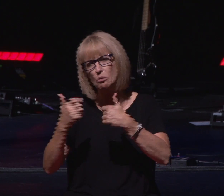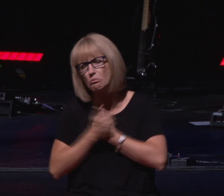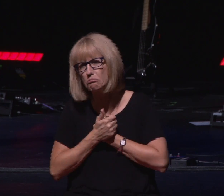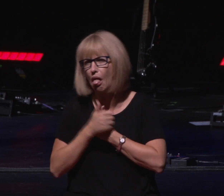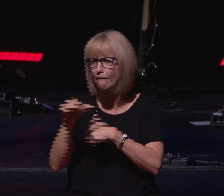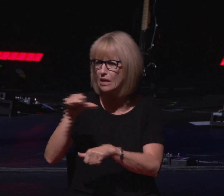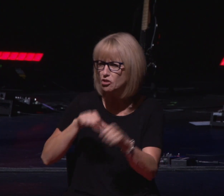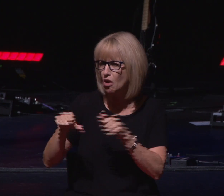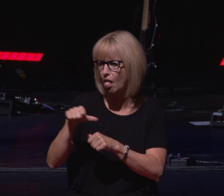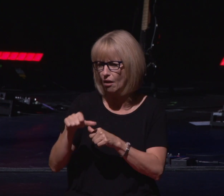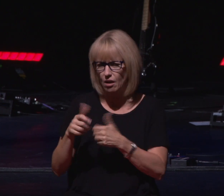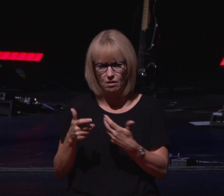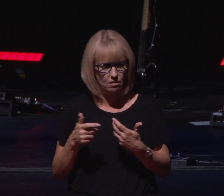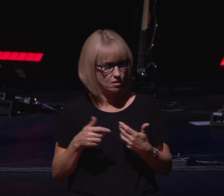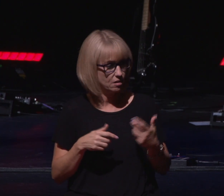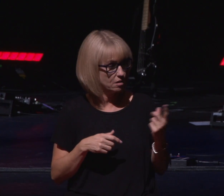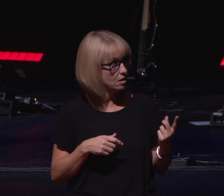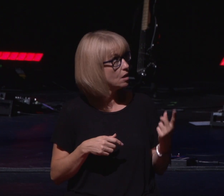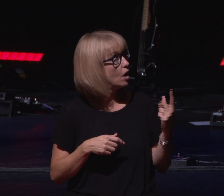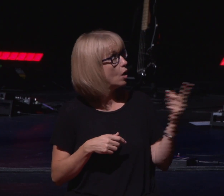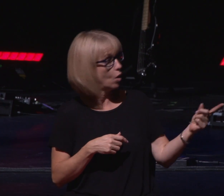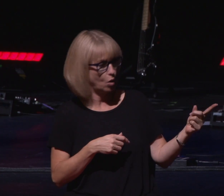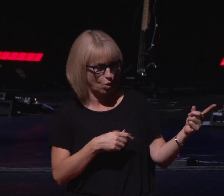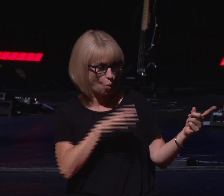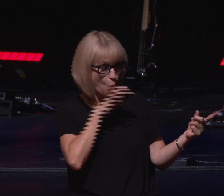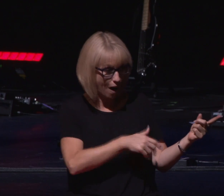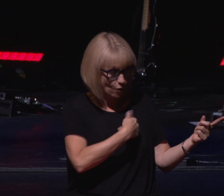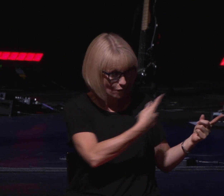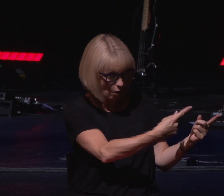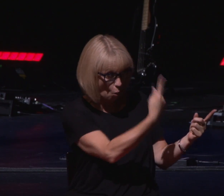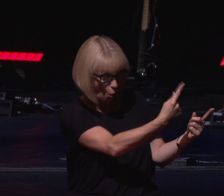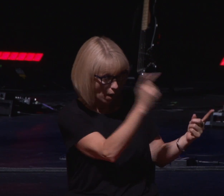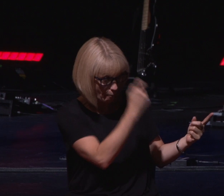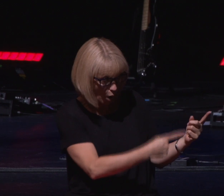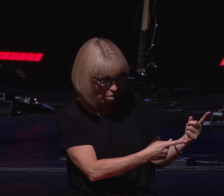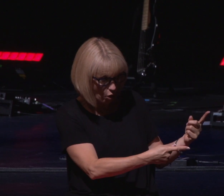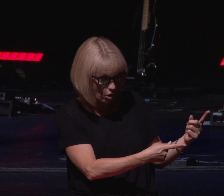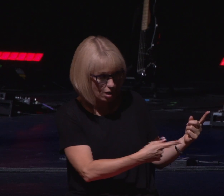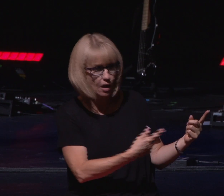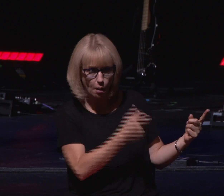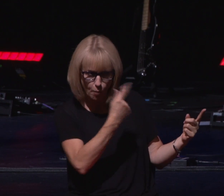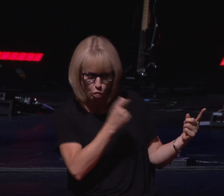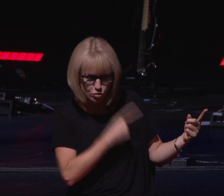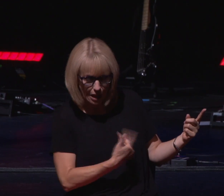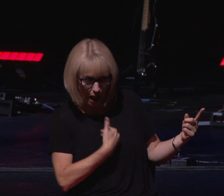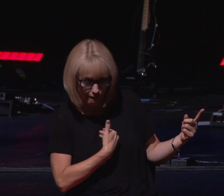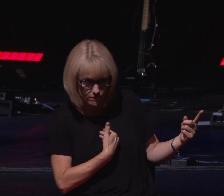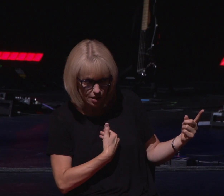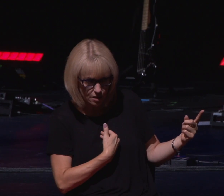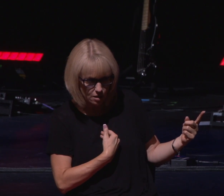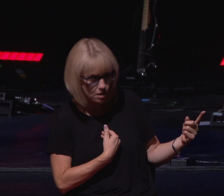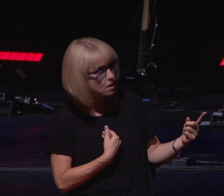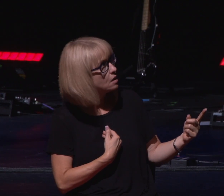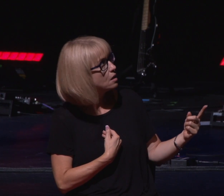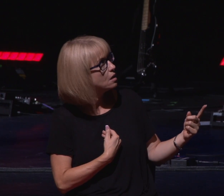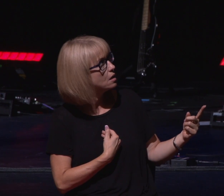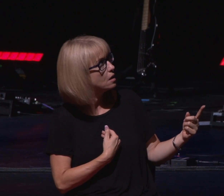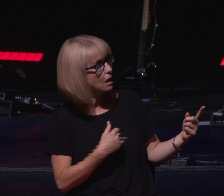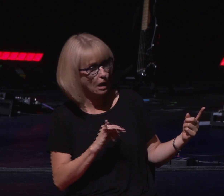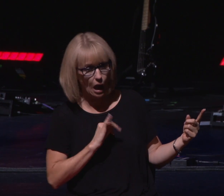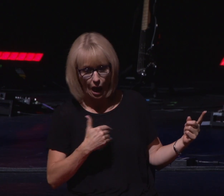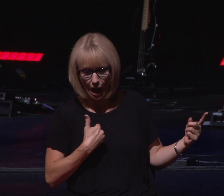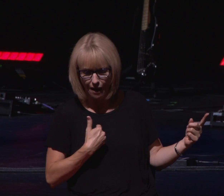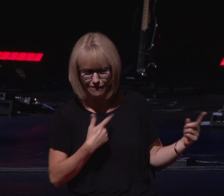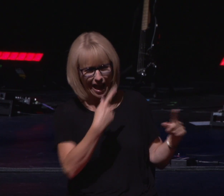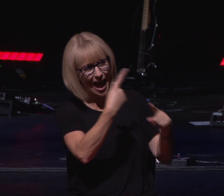other, and... Kind of the difference, you have one brother, right? You have siblings? Yes, I do have siblings. Yeah, how many do you have? Well,